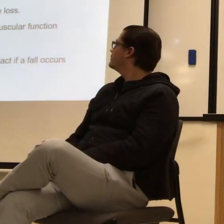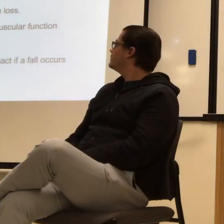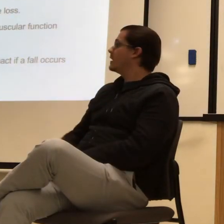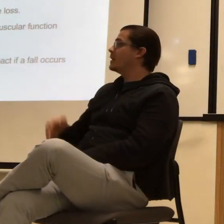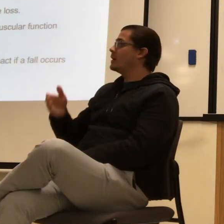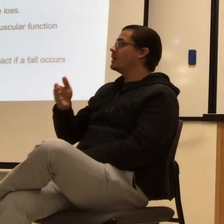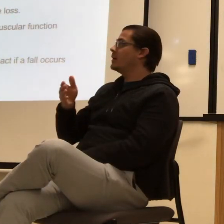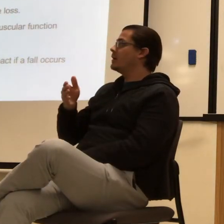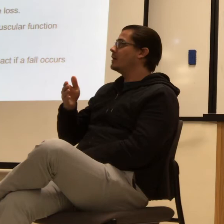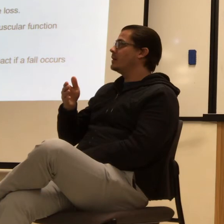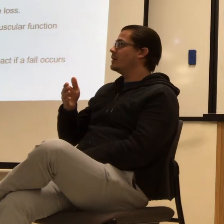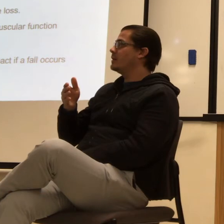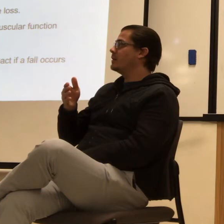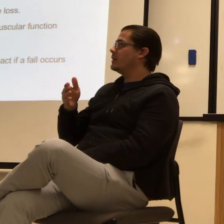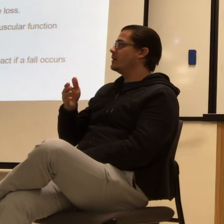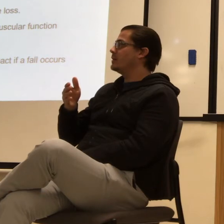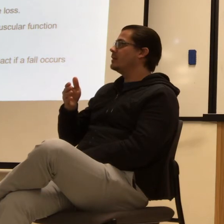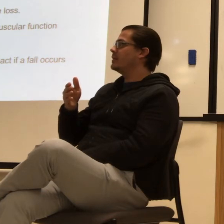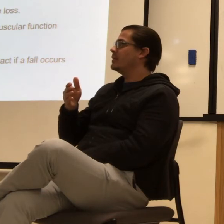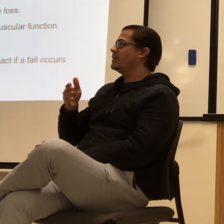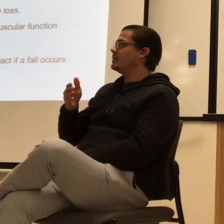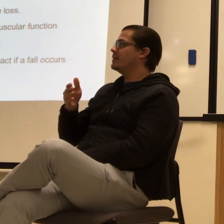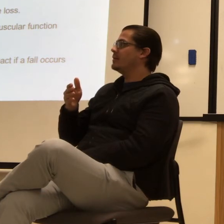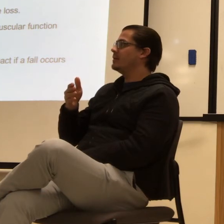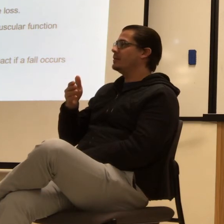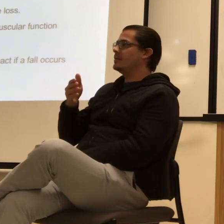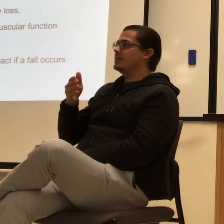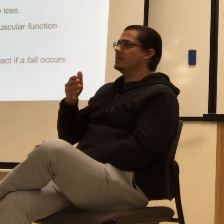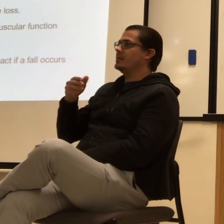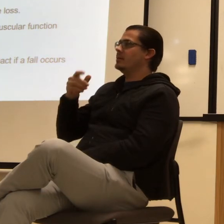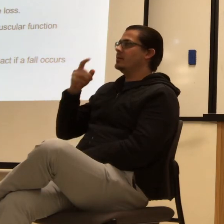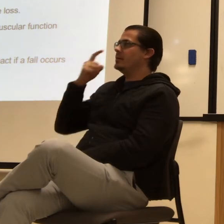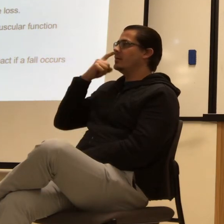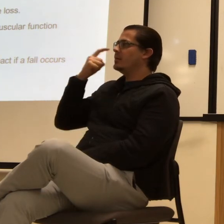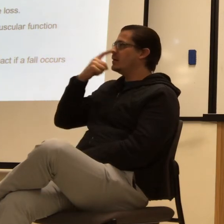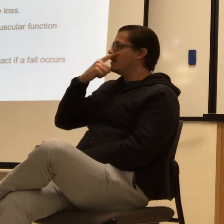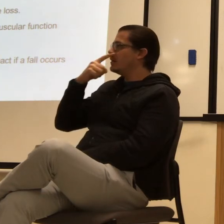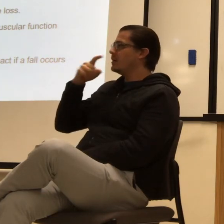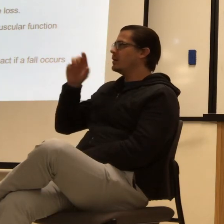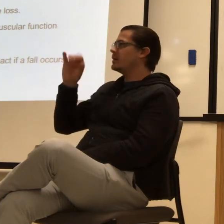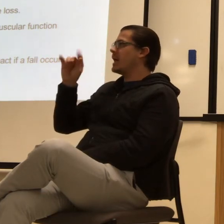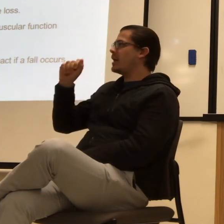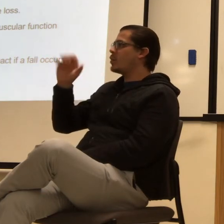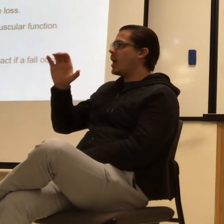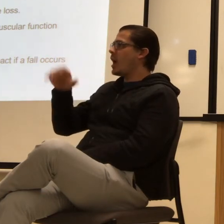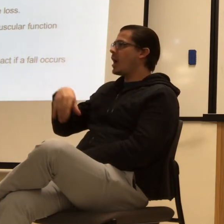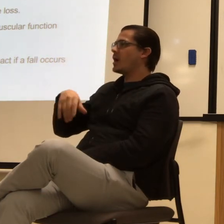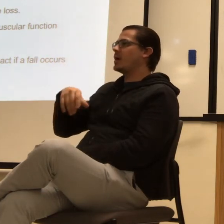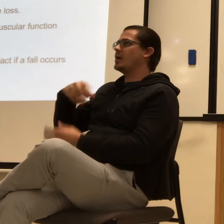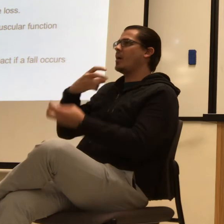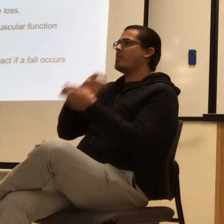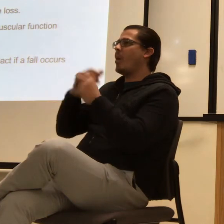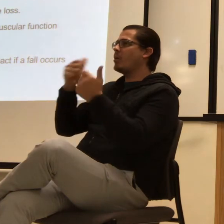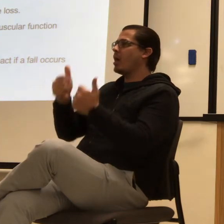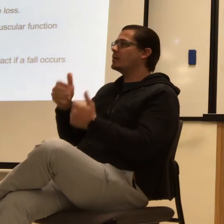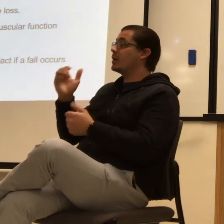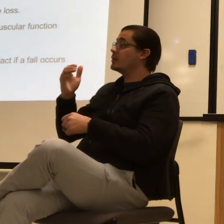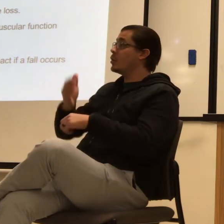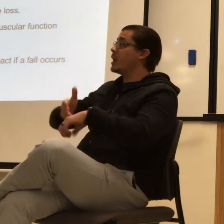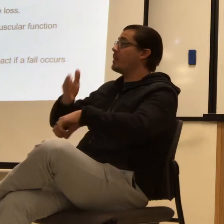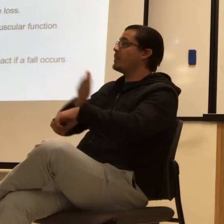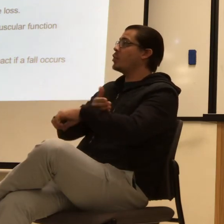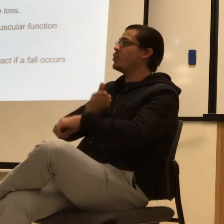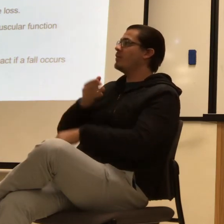is also regular exercise. Okay, I already mentioned that. Counteracts bone loss. But it also improves neuromuscular